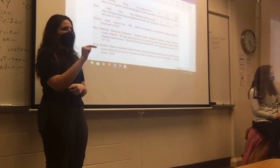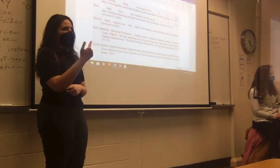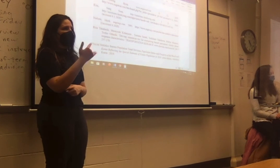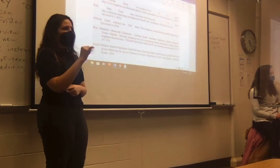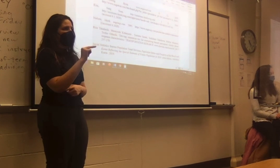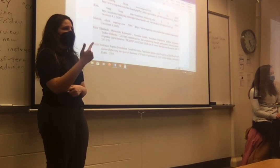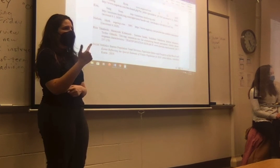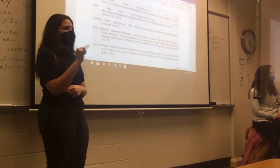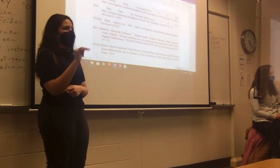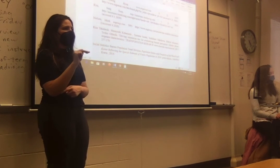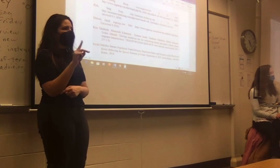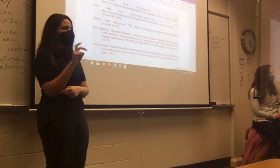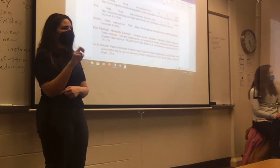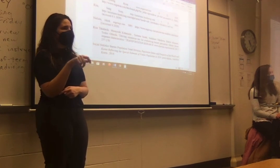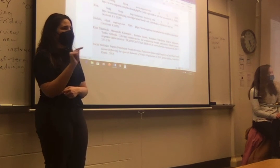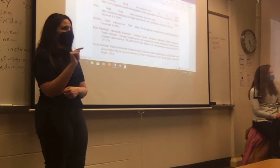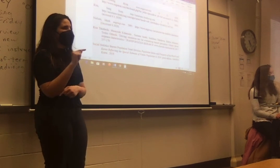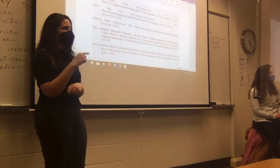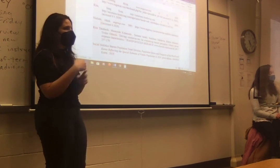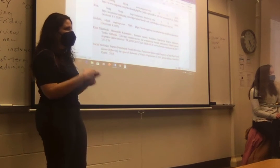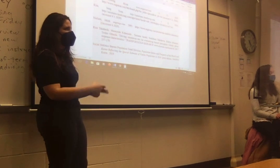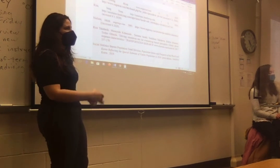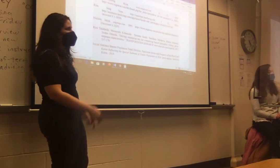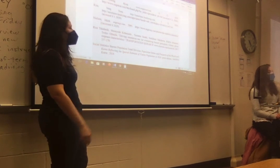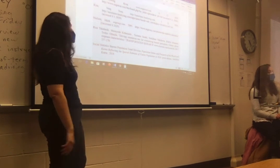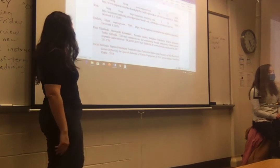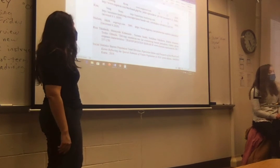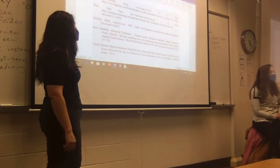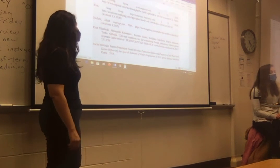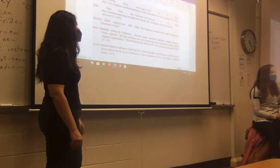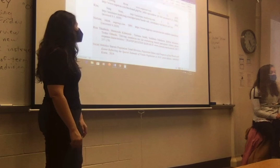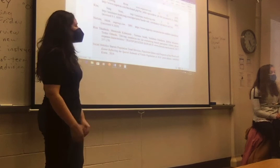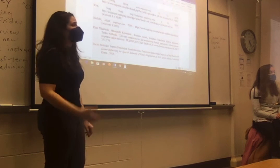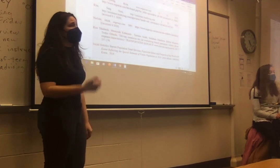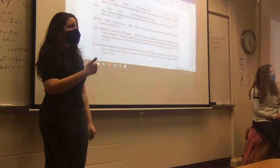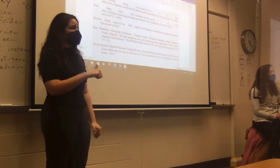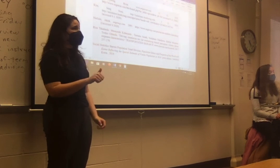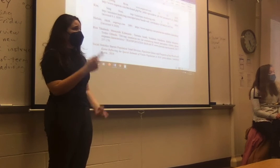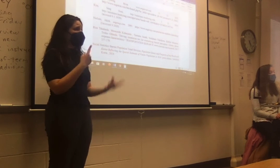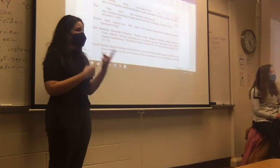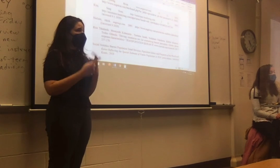Good. Any questions about that example?